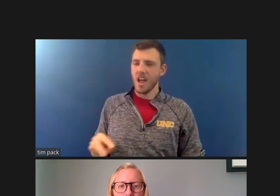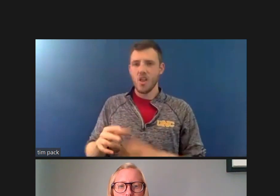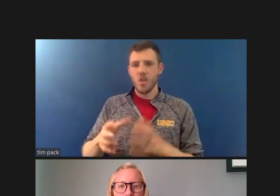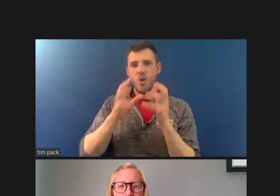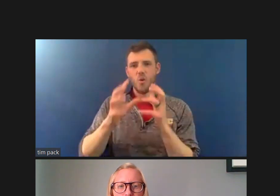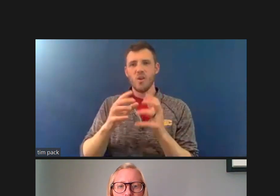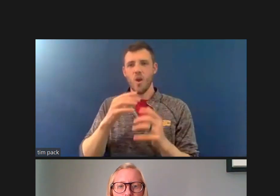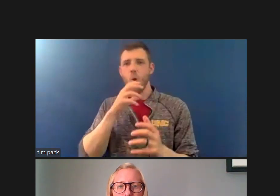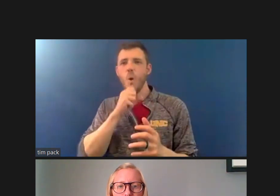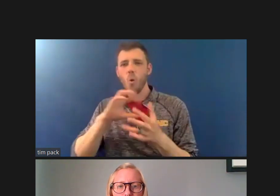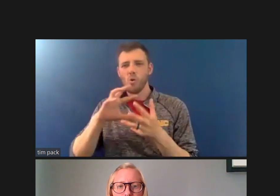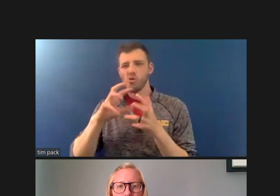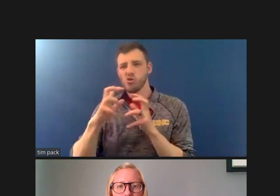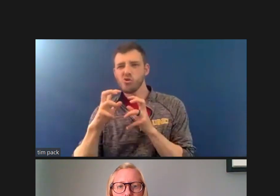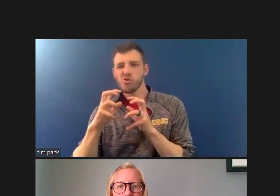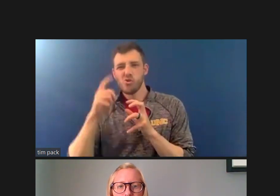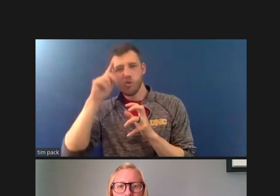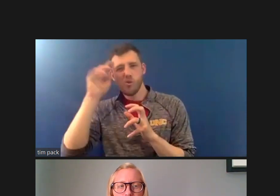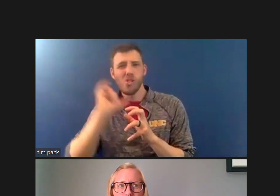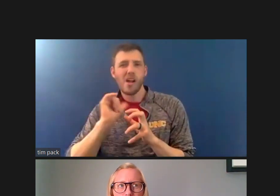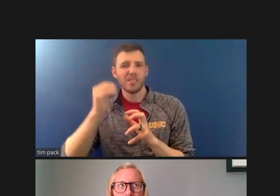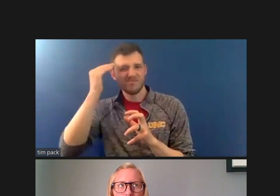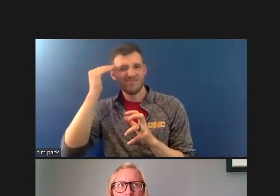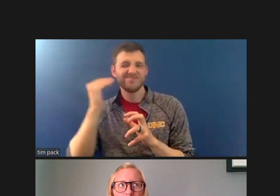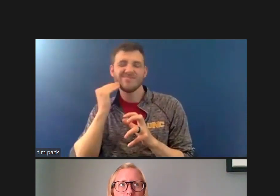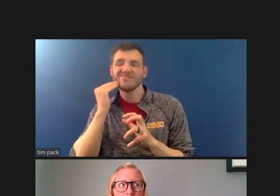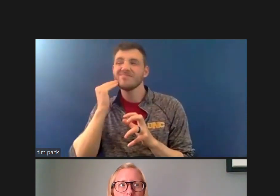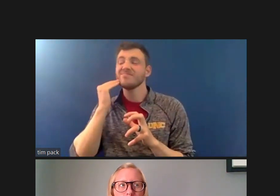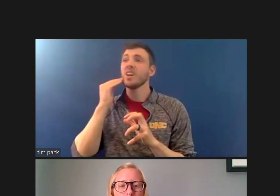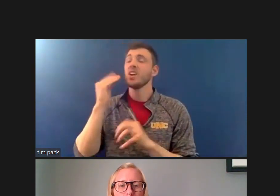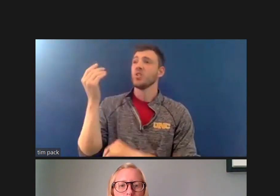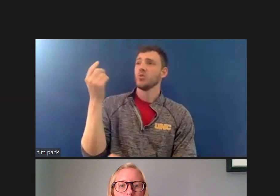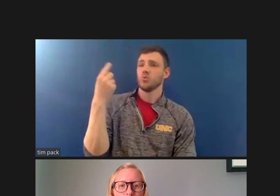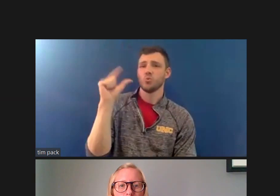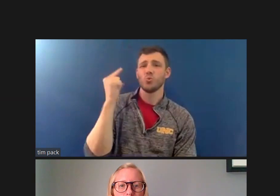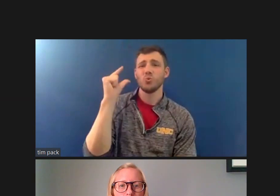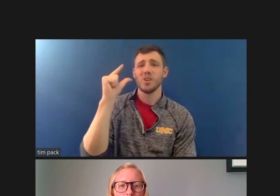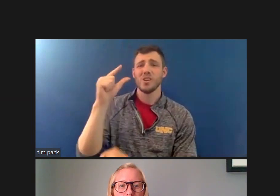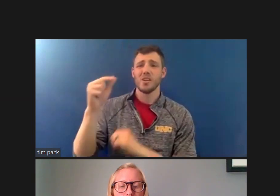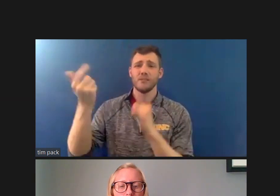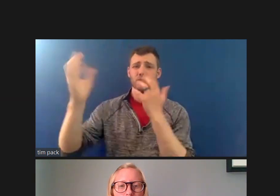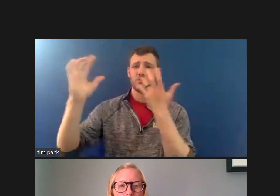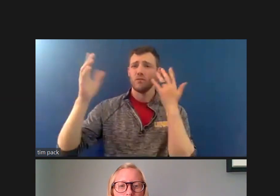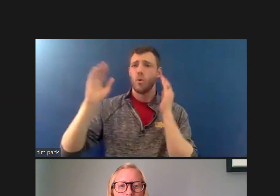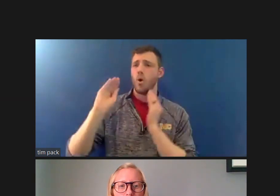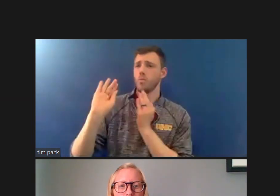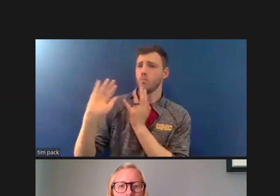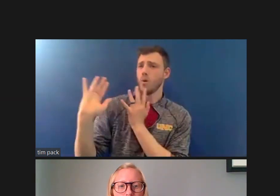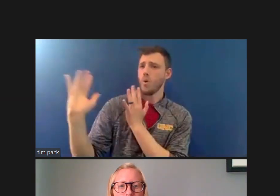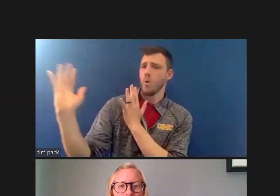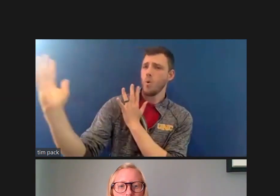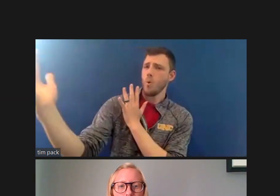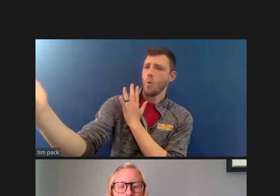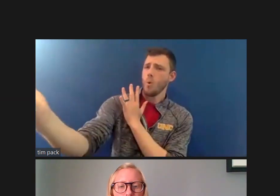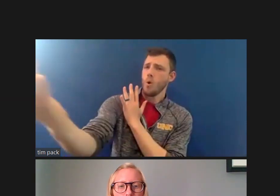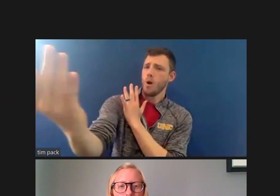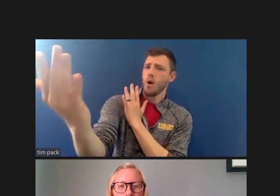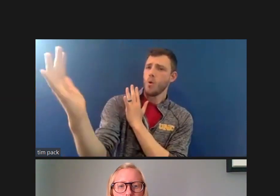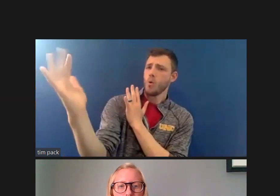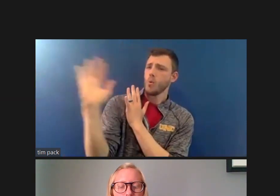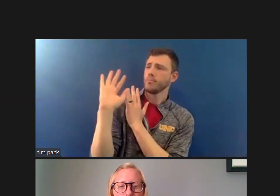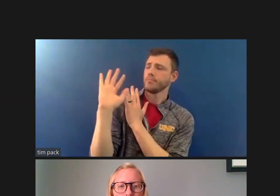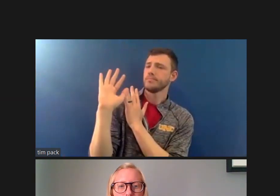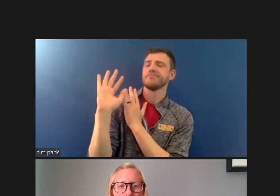the palms and the forest sliding over his skin. He undid the snake clasp of his belt, lugged off his shorts